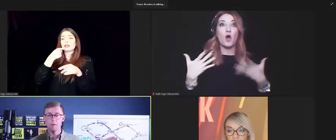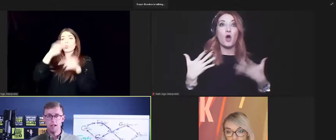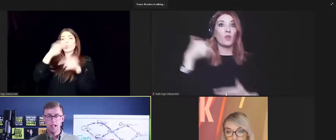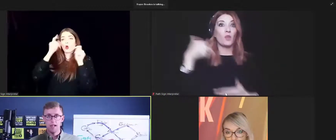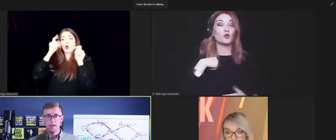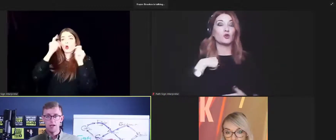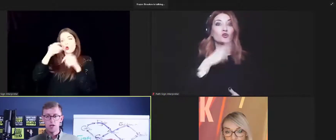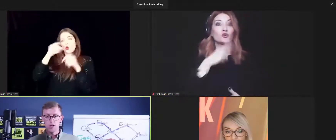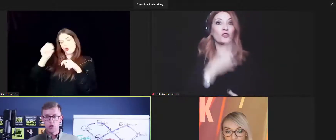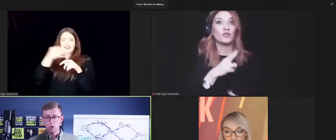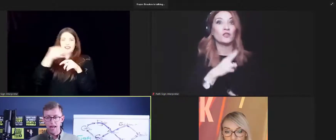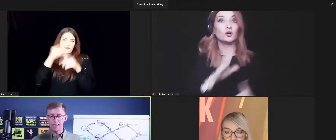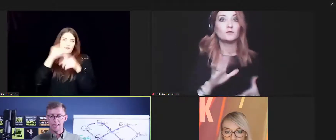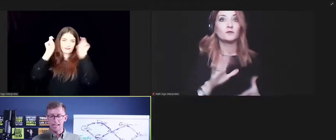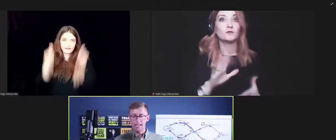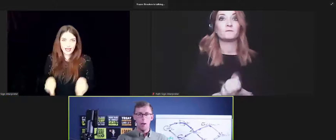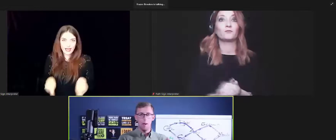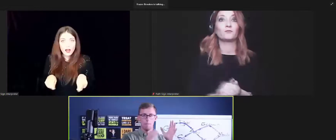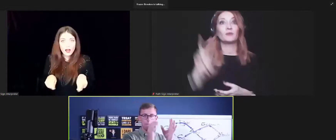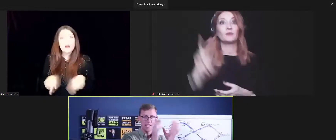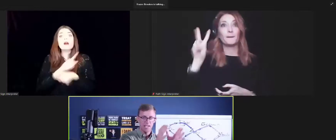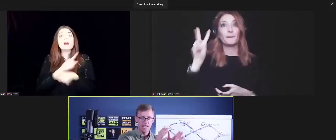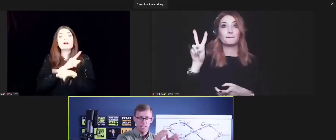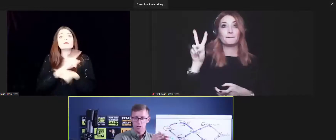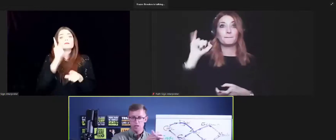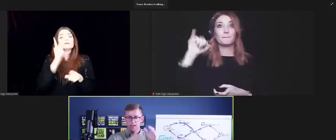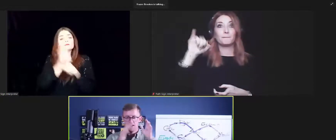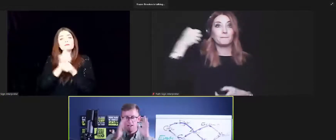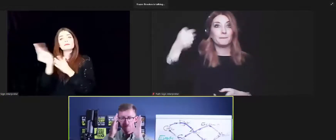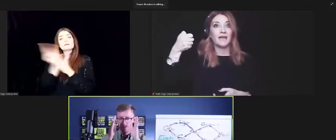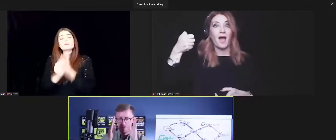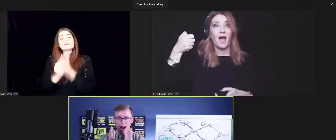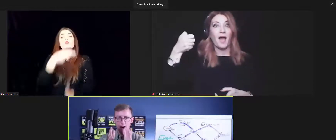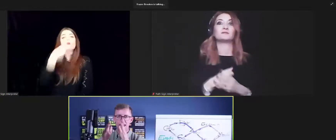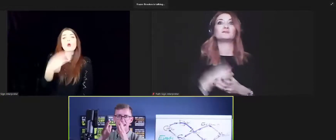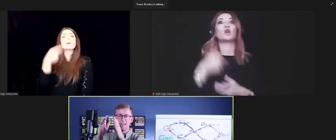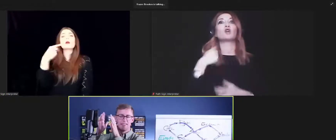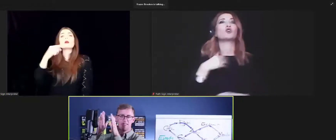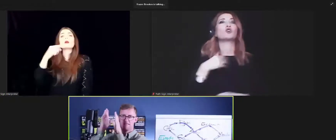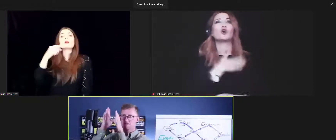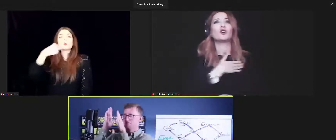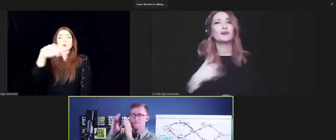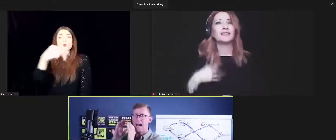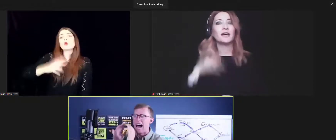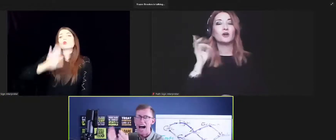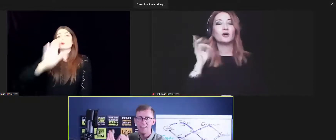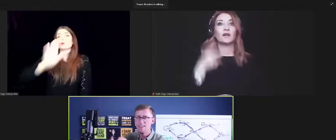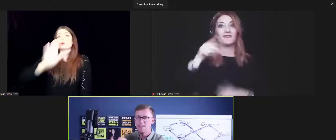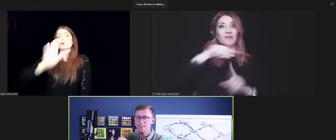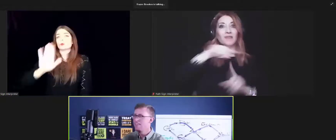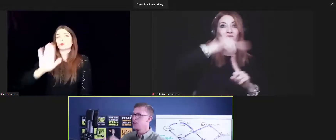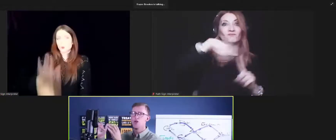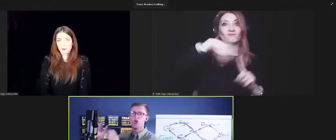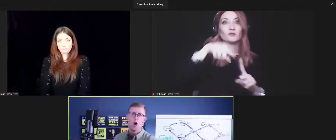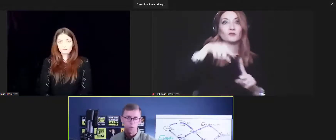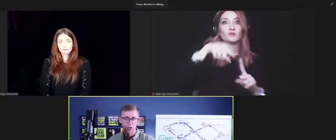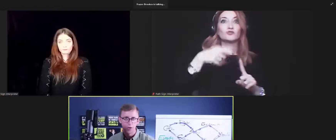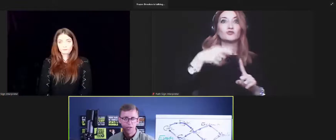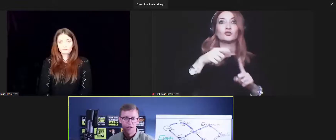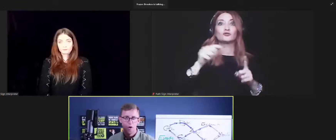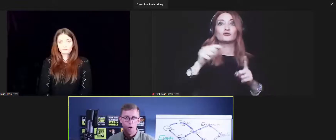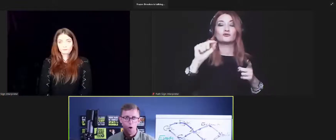name. So like Mrs. Mary Ann